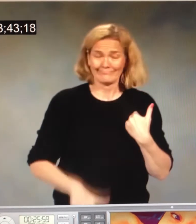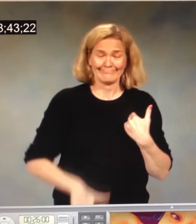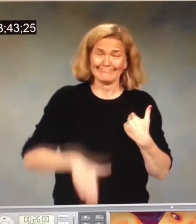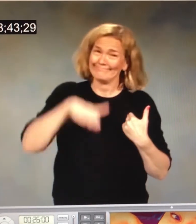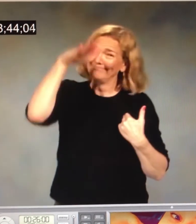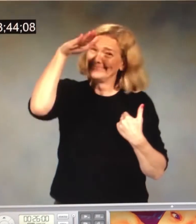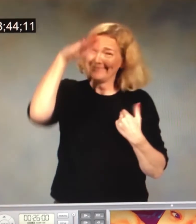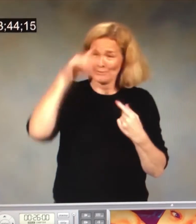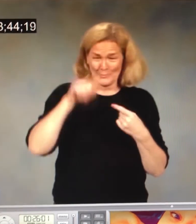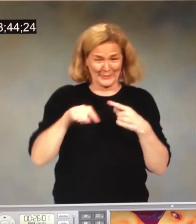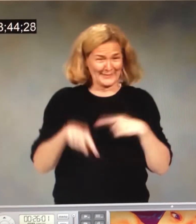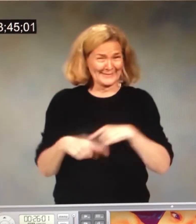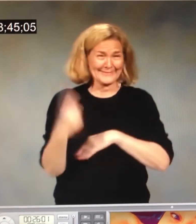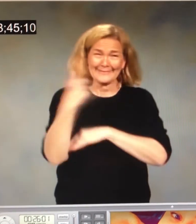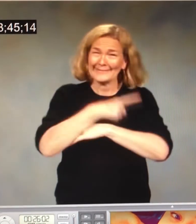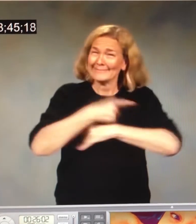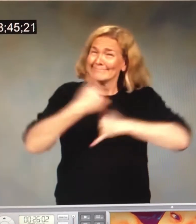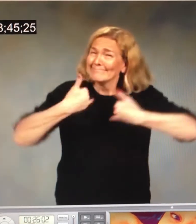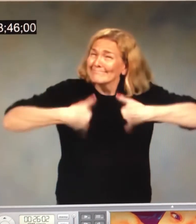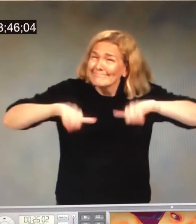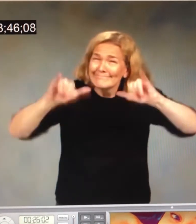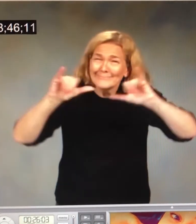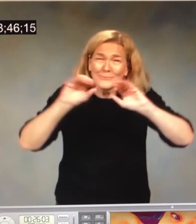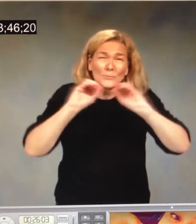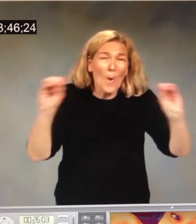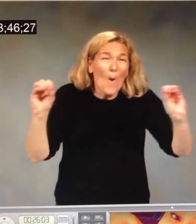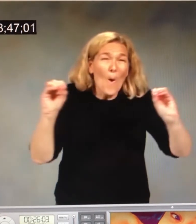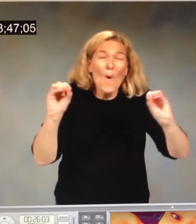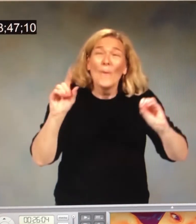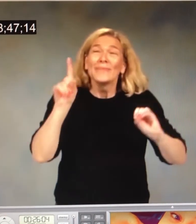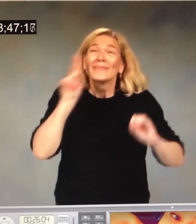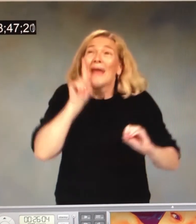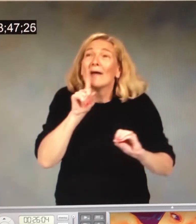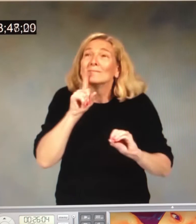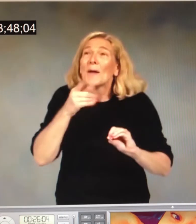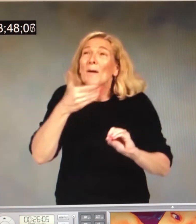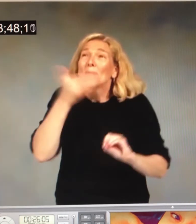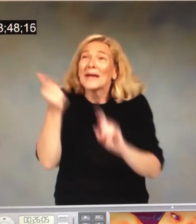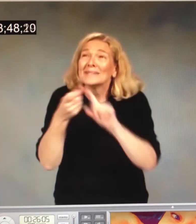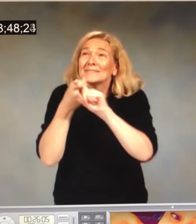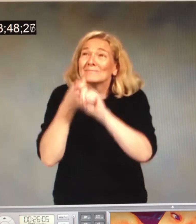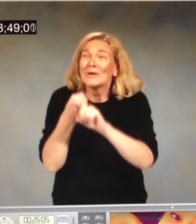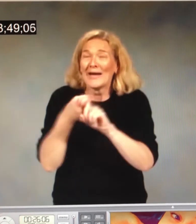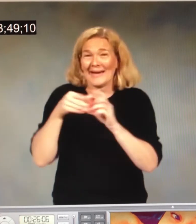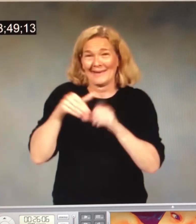I've never had a friend that's been a girl growing up. Until this day, none.